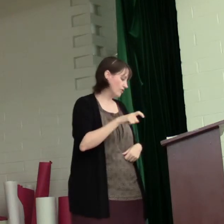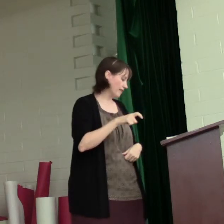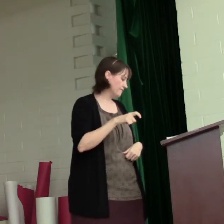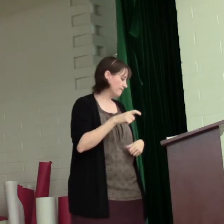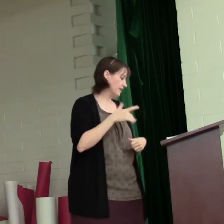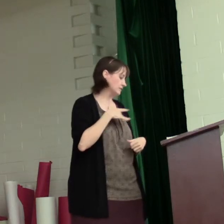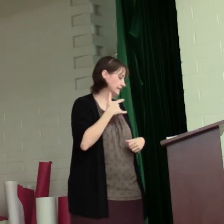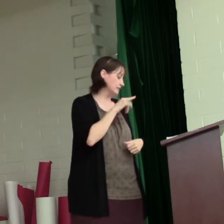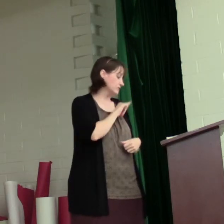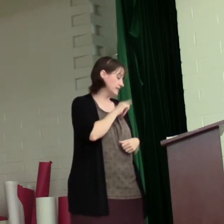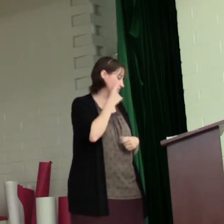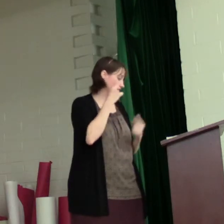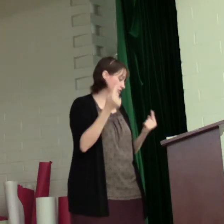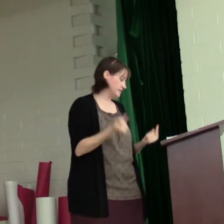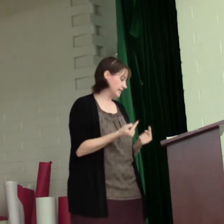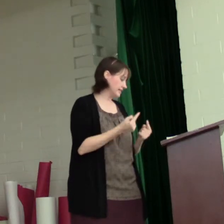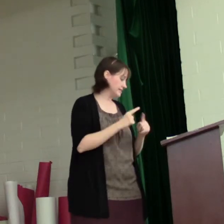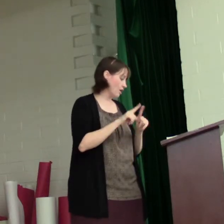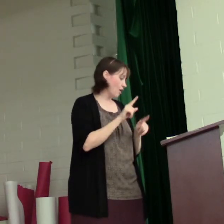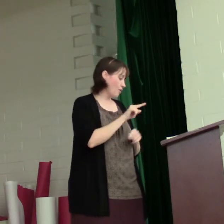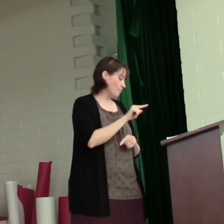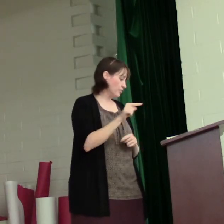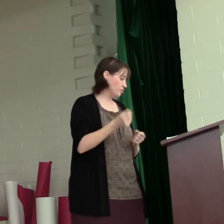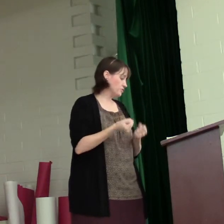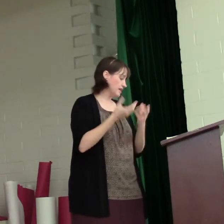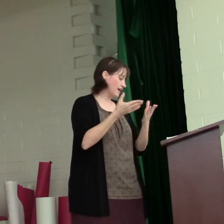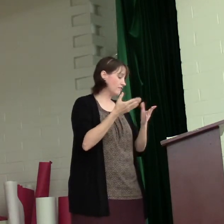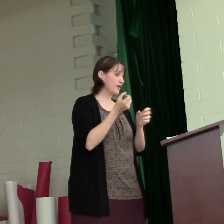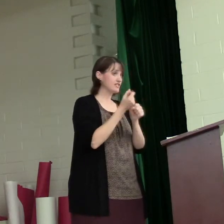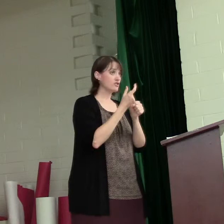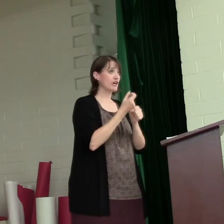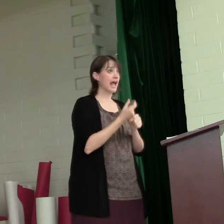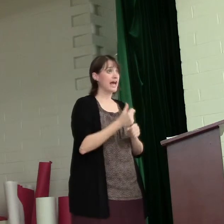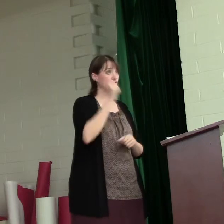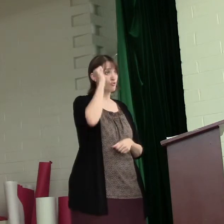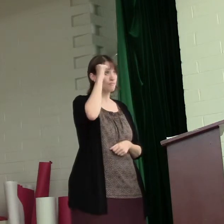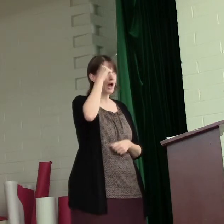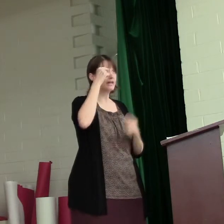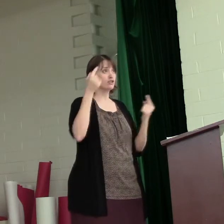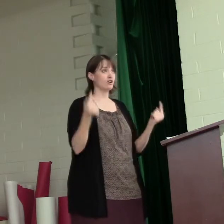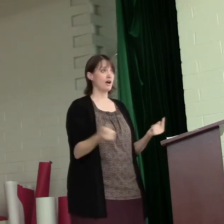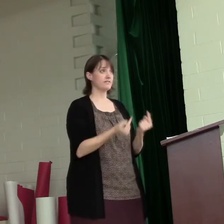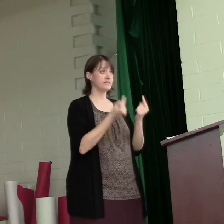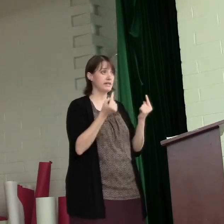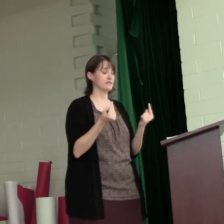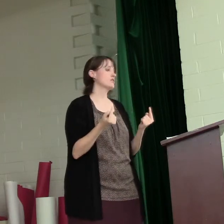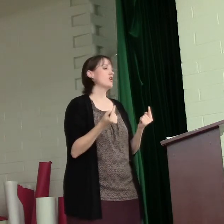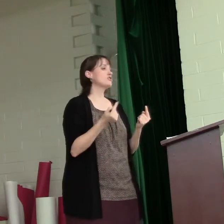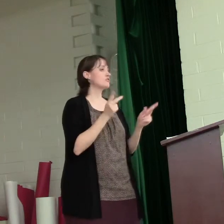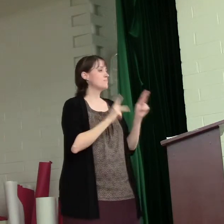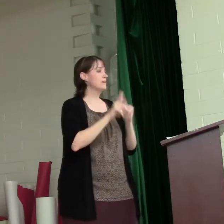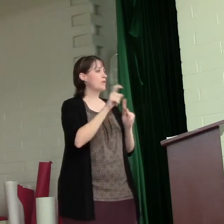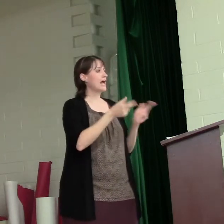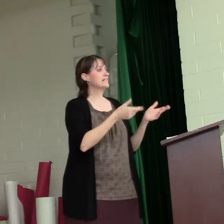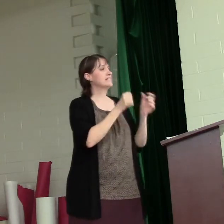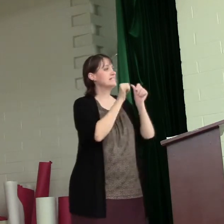have felt guilty for their sins. But those sacrifices are an annual reminder of sins. So the people had to